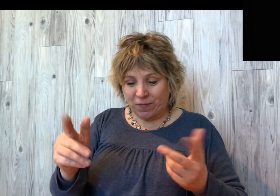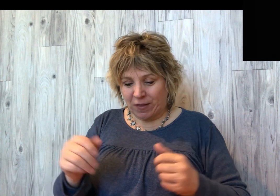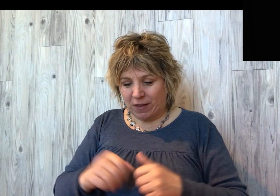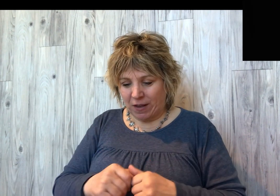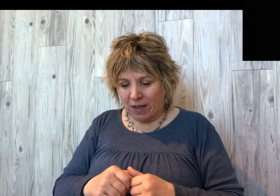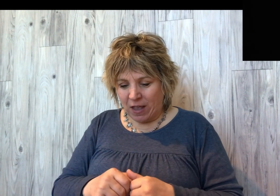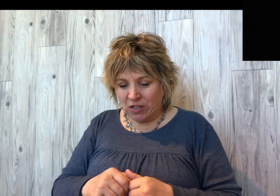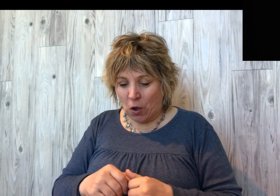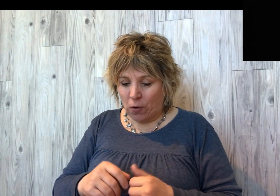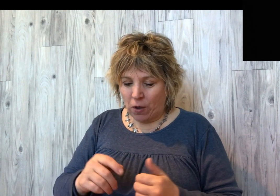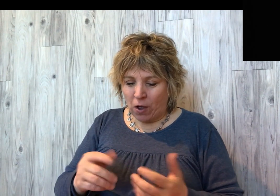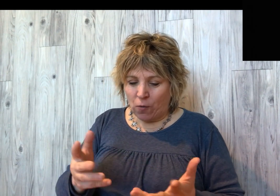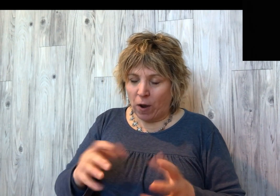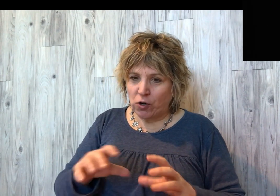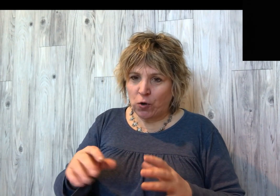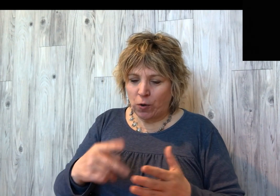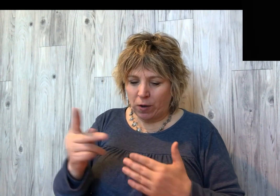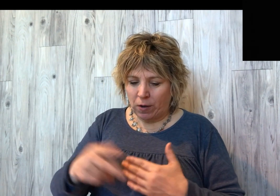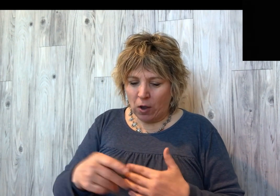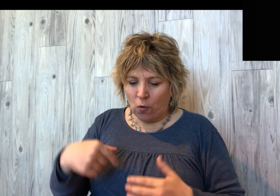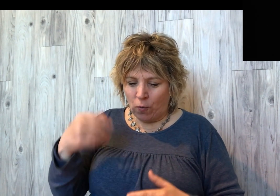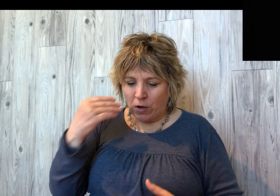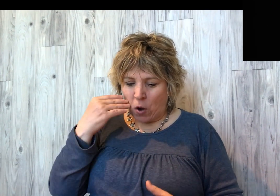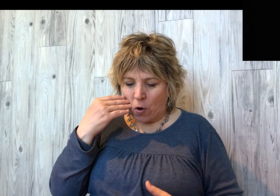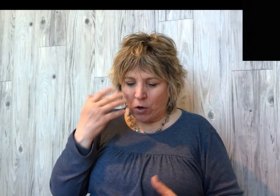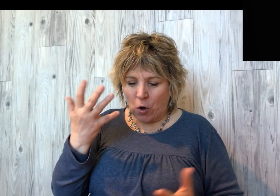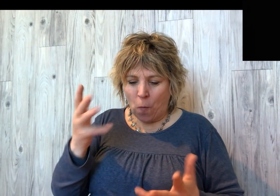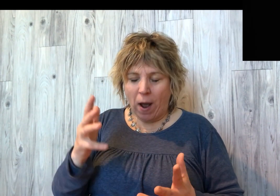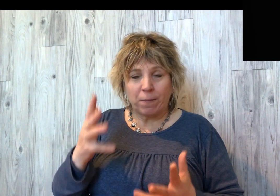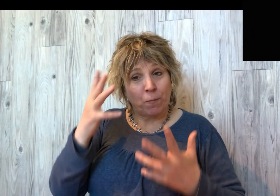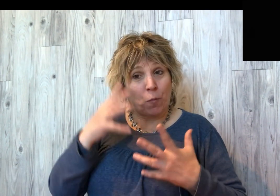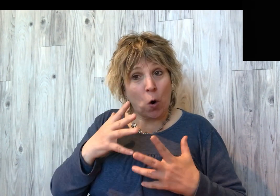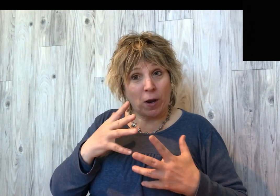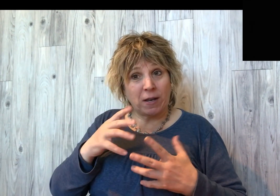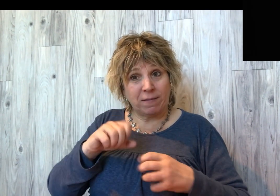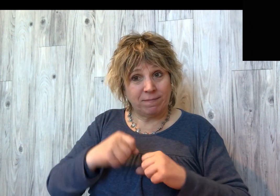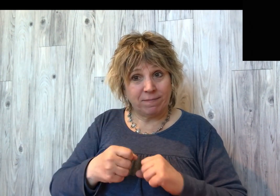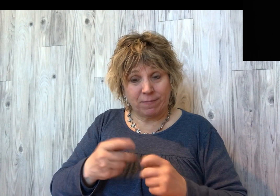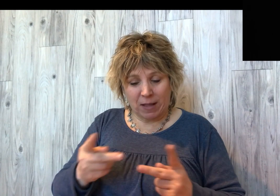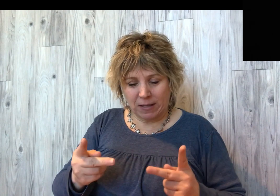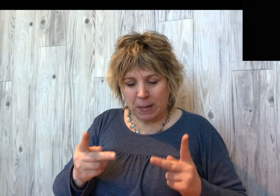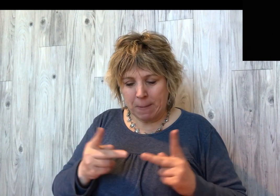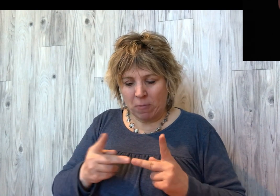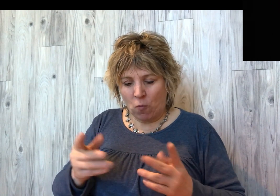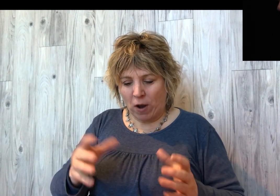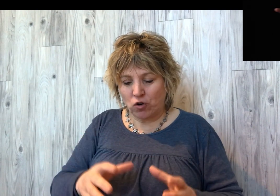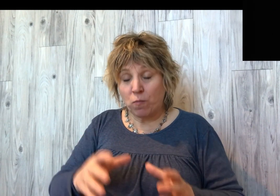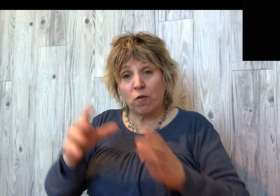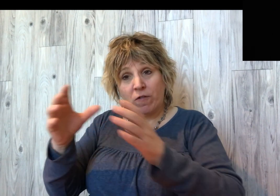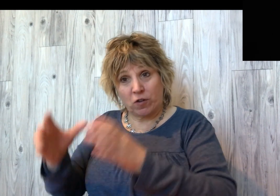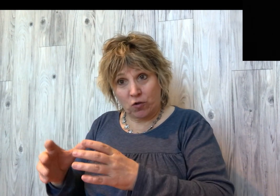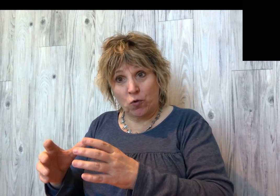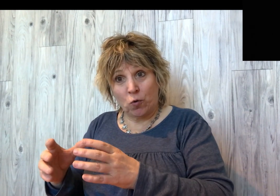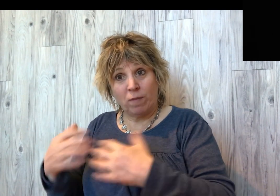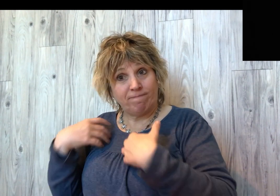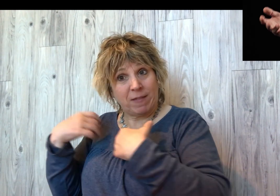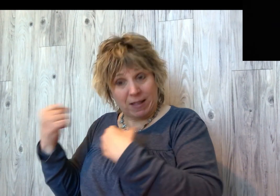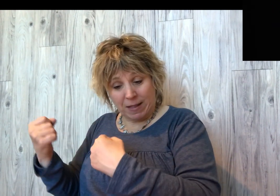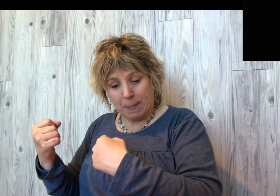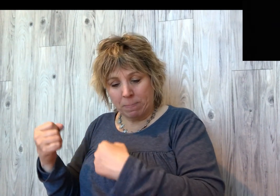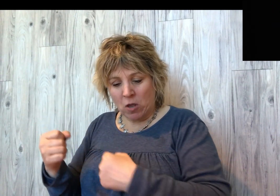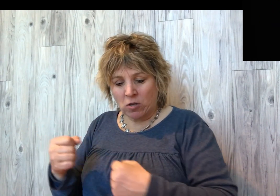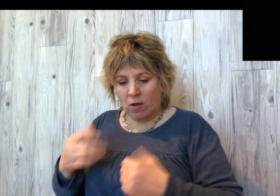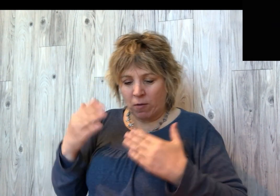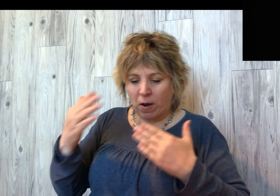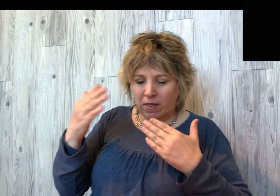want to do through our program is go, hey, we know you might have been in a broken place here, but let's move you to a place of wholeness. So I just want to thank